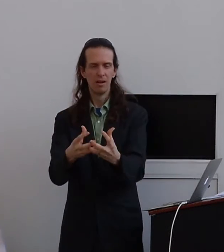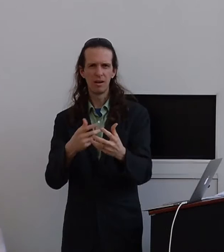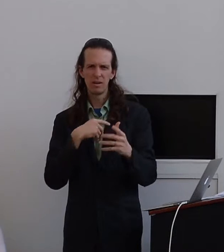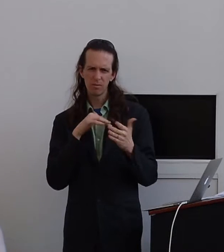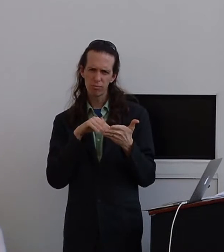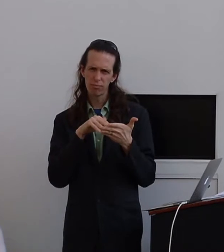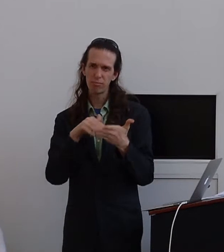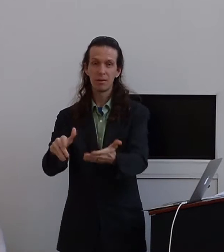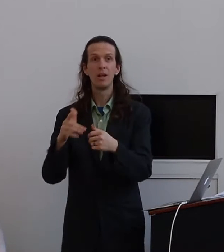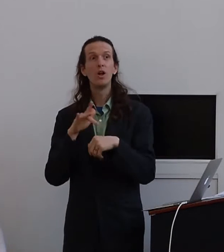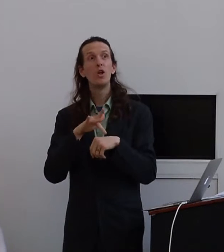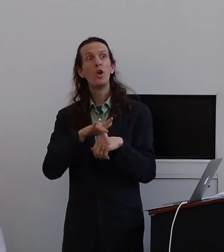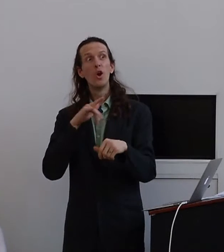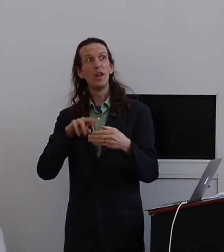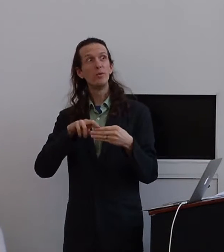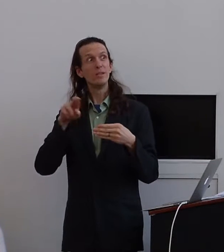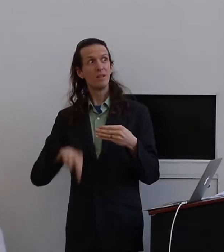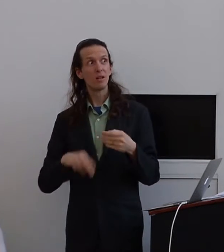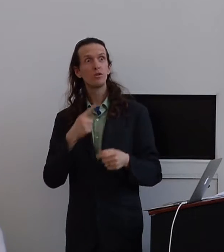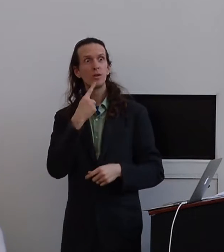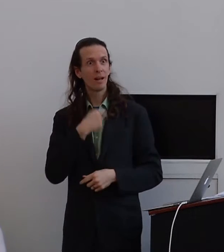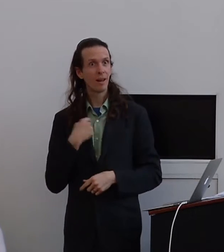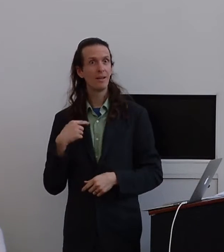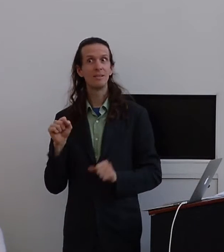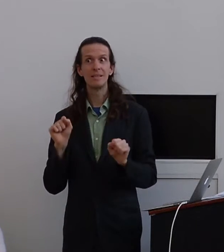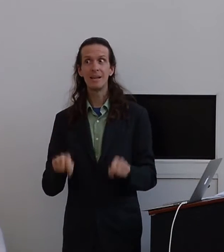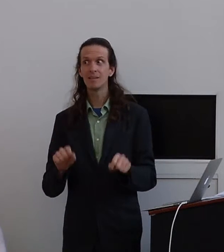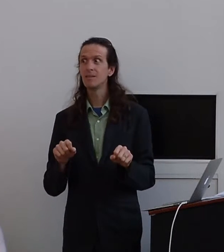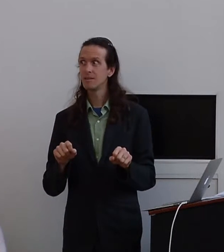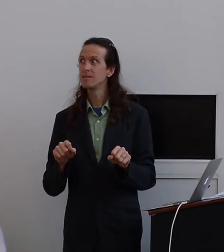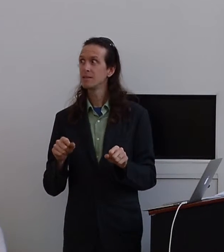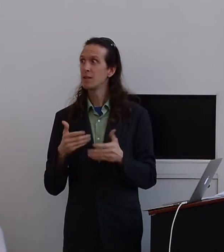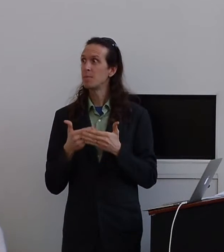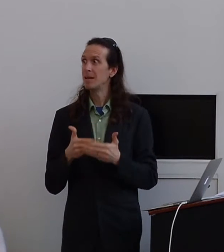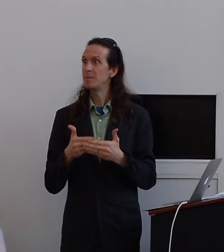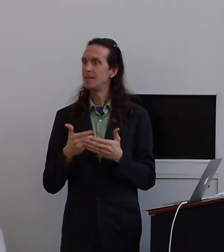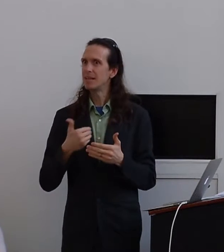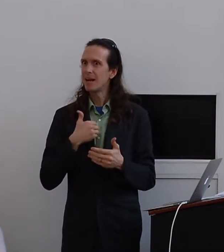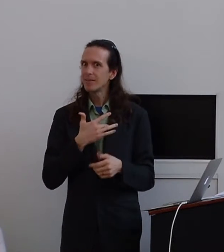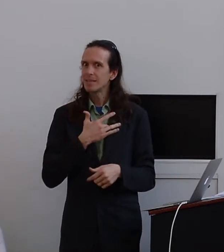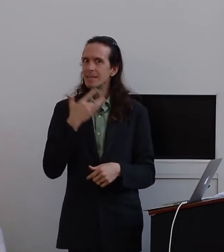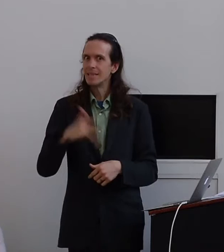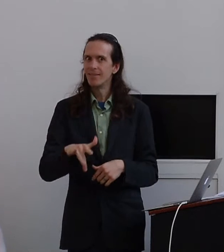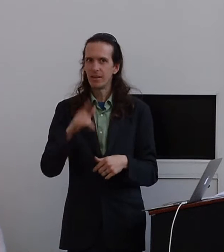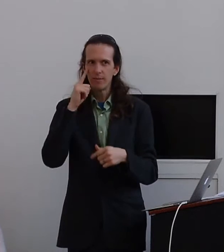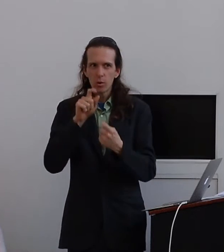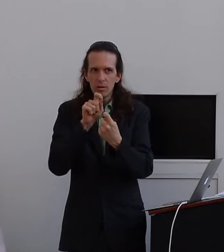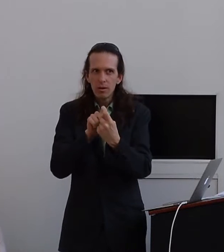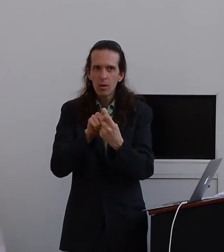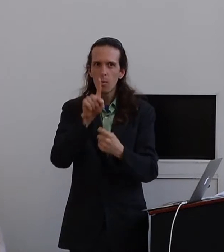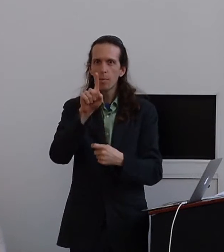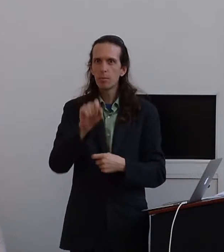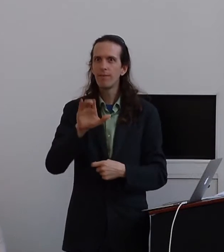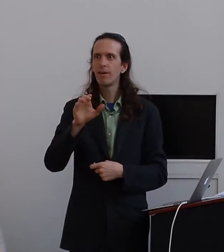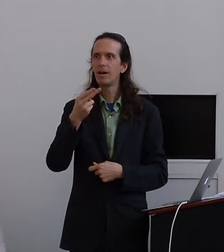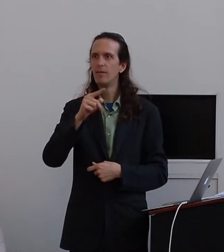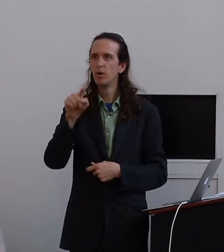integrated manner to answer these questions. Early results tell us that infants have a sensitivity for